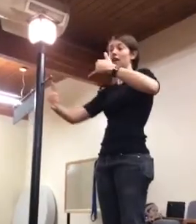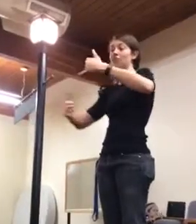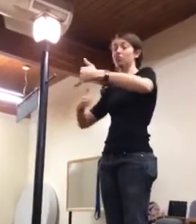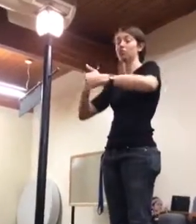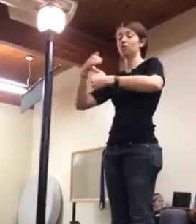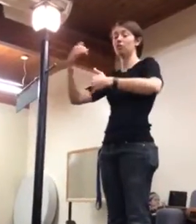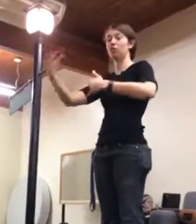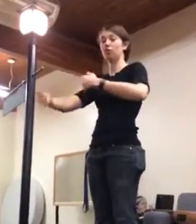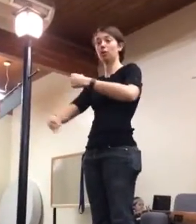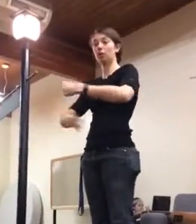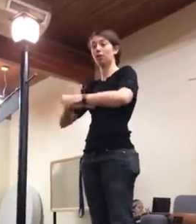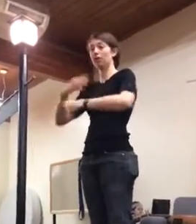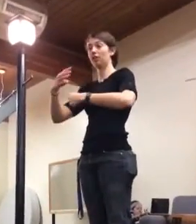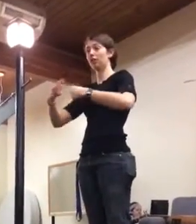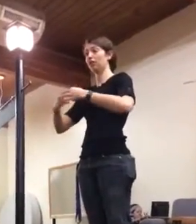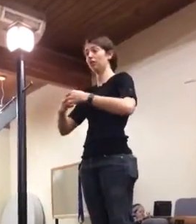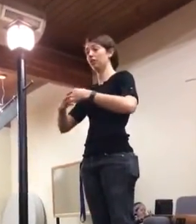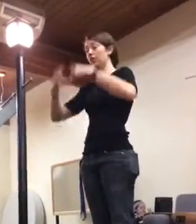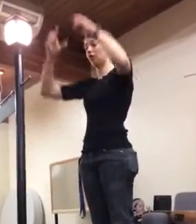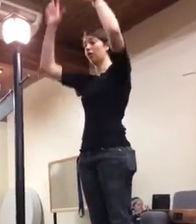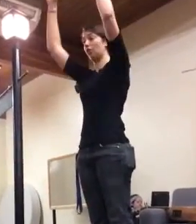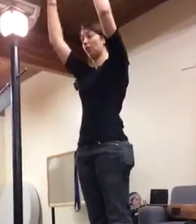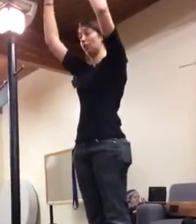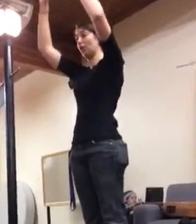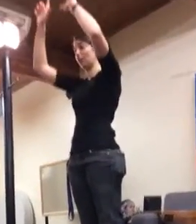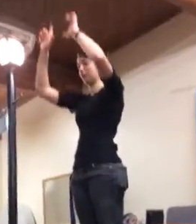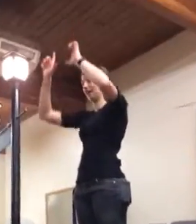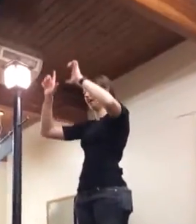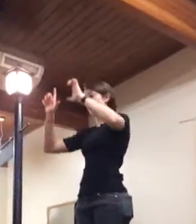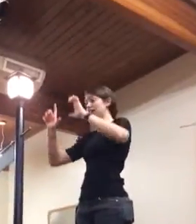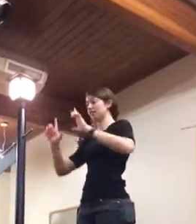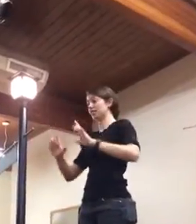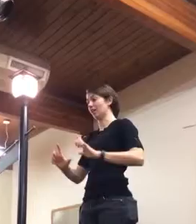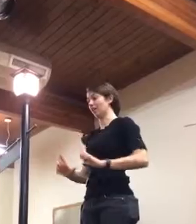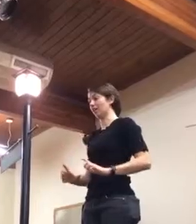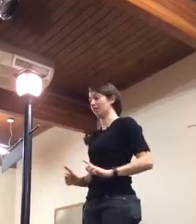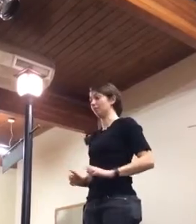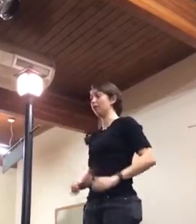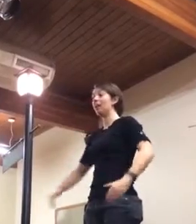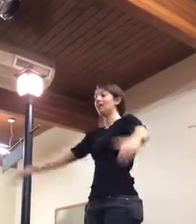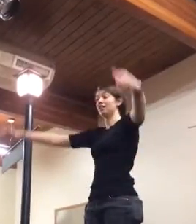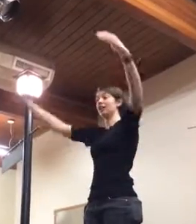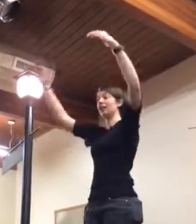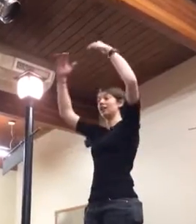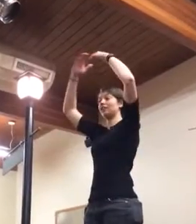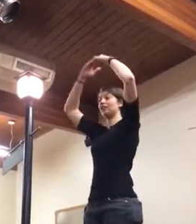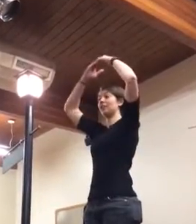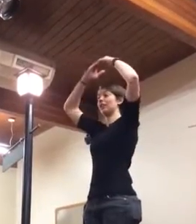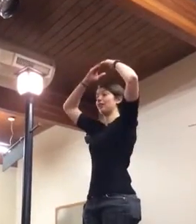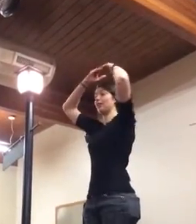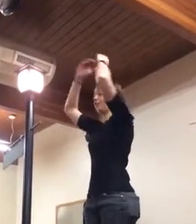Joy to the world, the Lord has come. Let